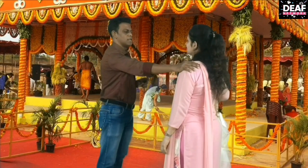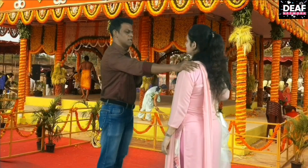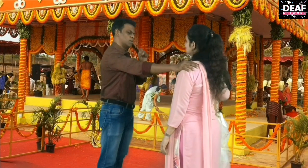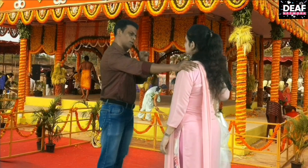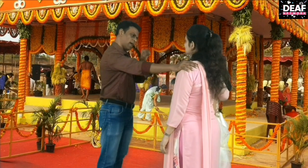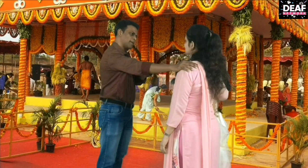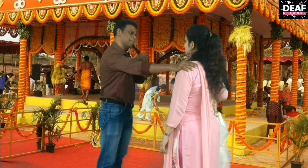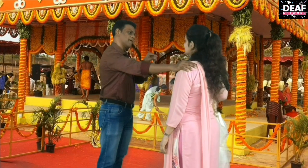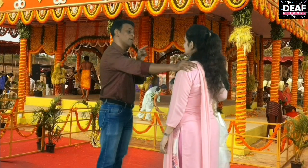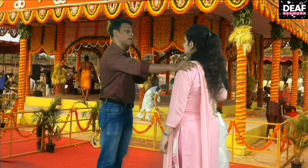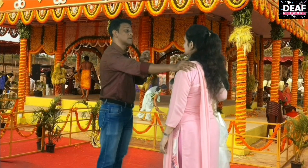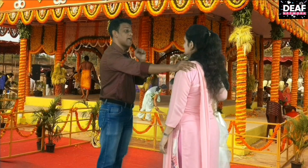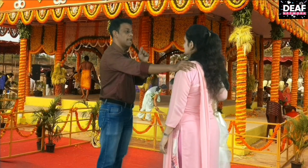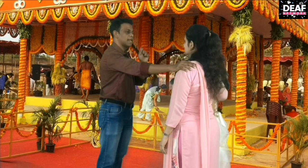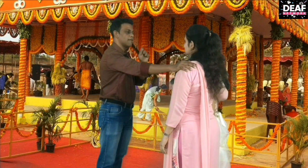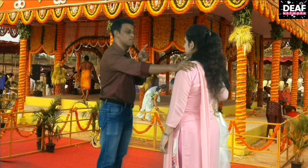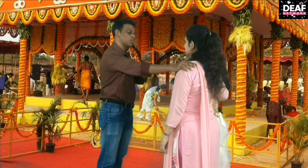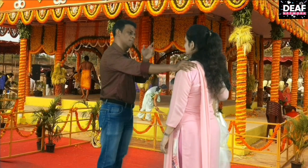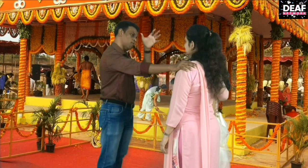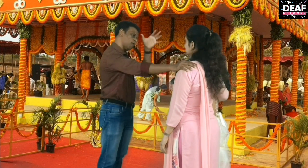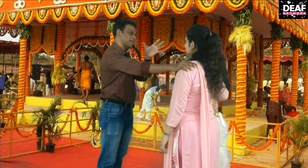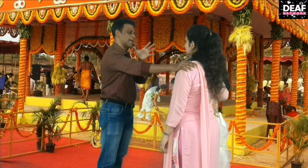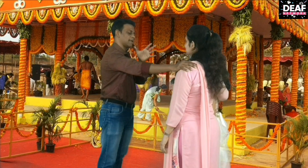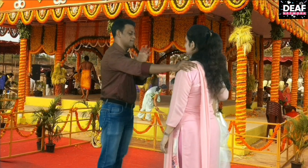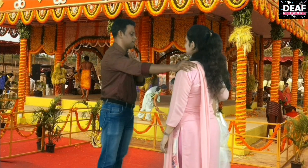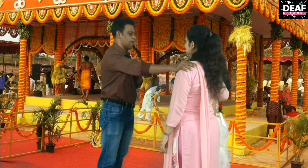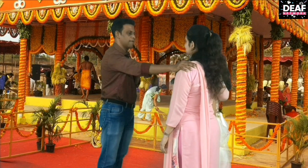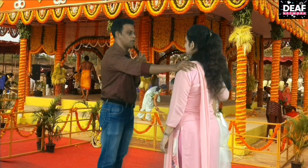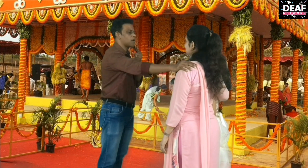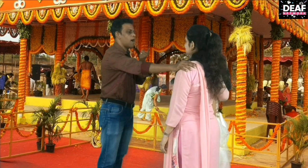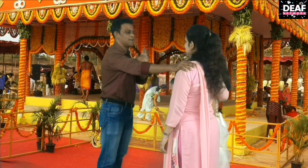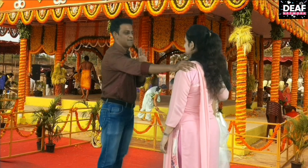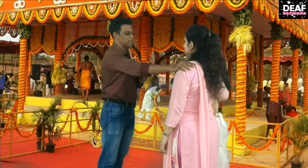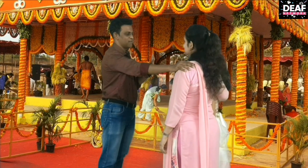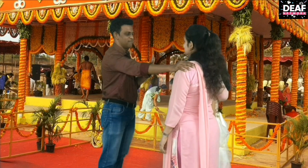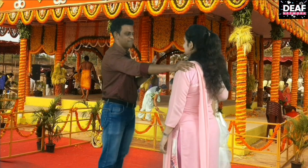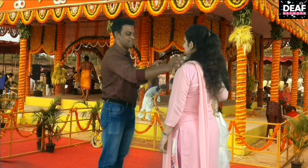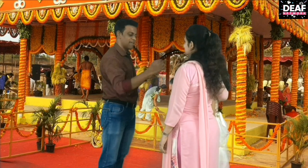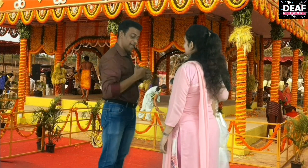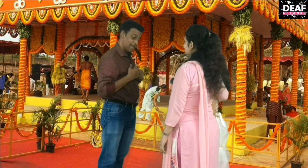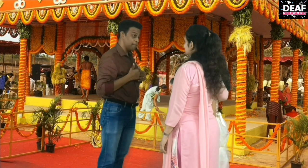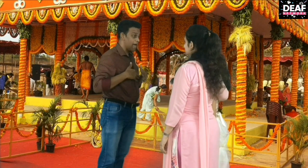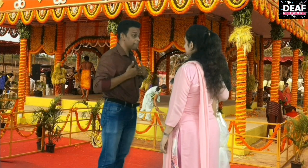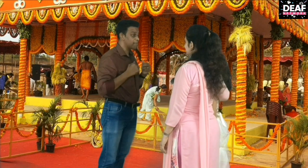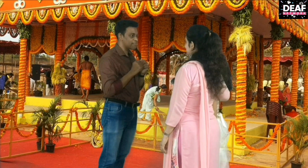You can't pay your holidays to your mom and dad. I have no problem. I am happy